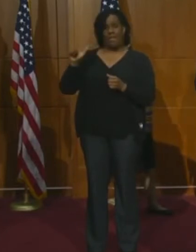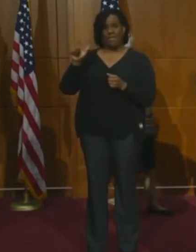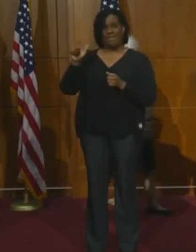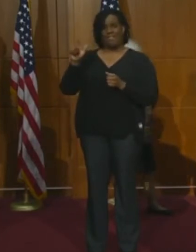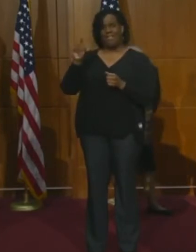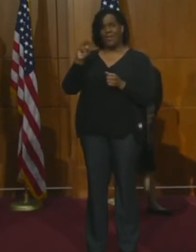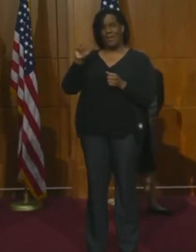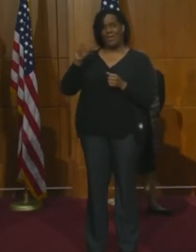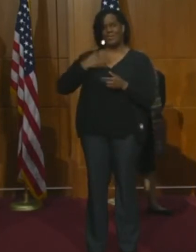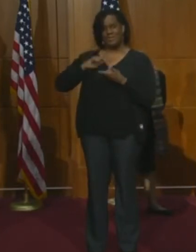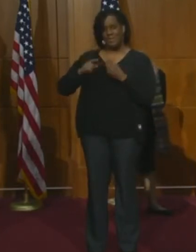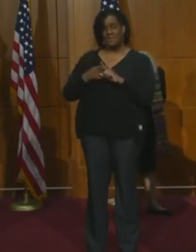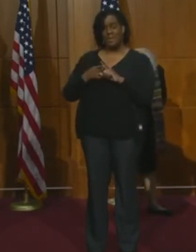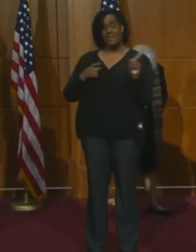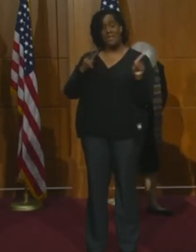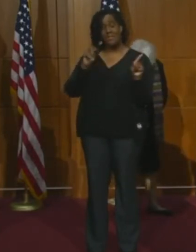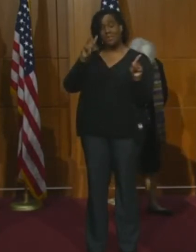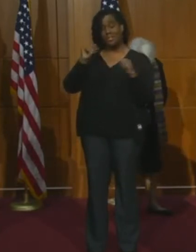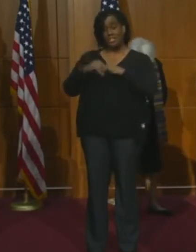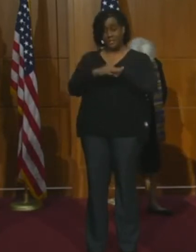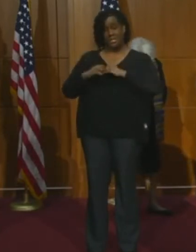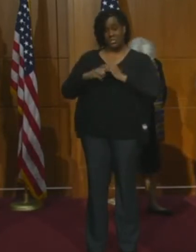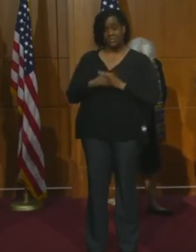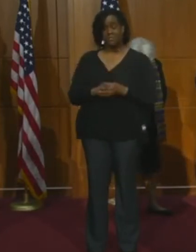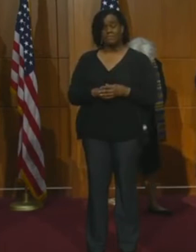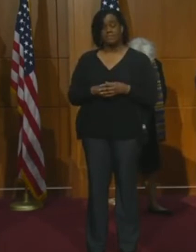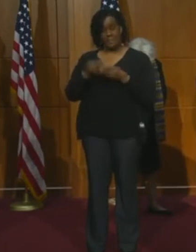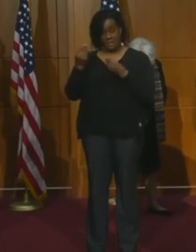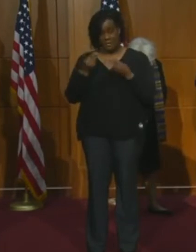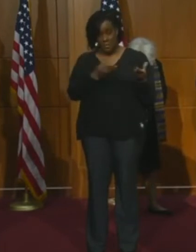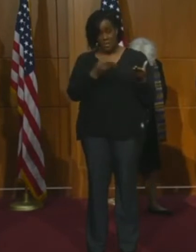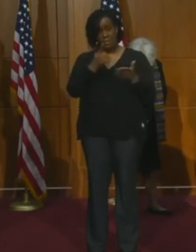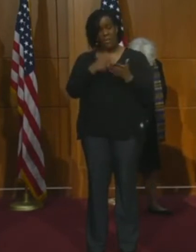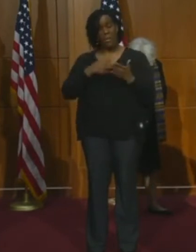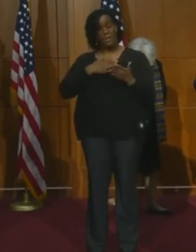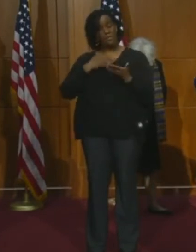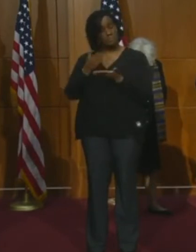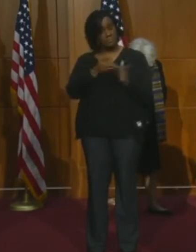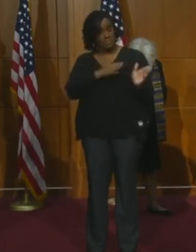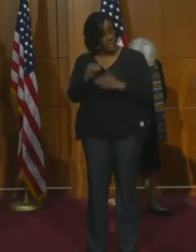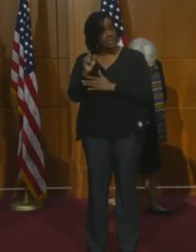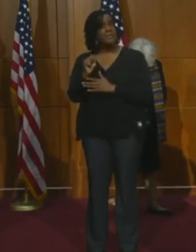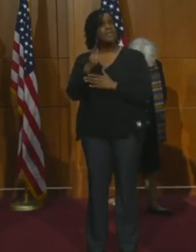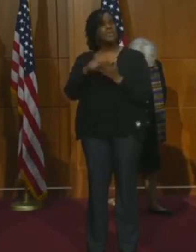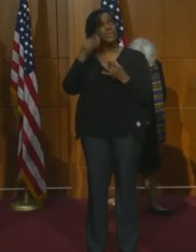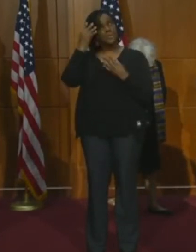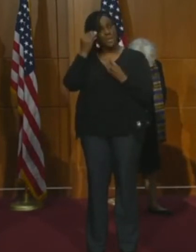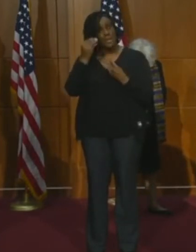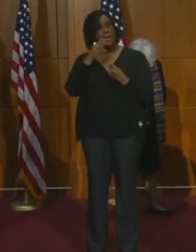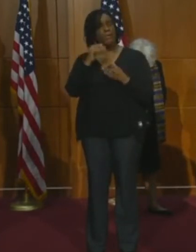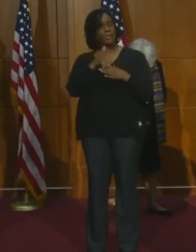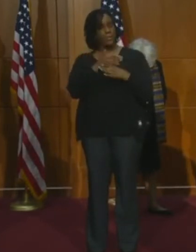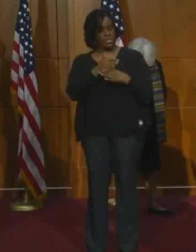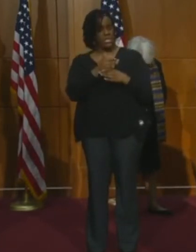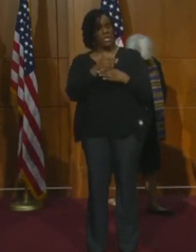a native, as you know, of Virginia Beach. I told him what I was thinking, what our administration was thinking, and we